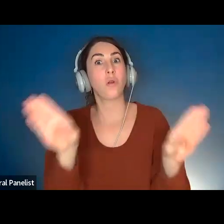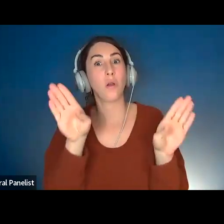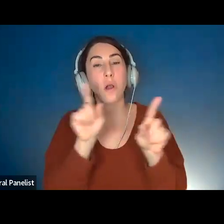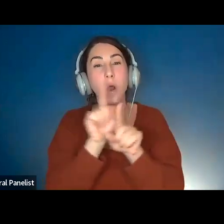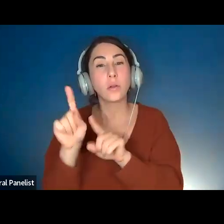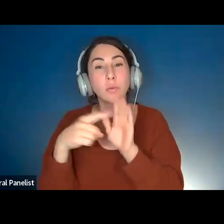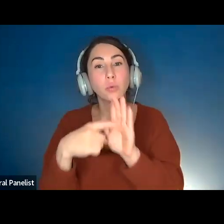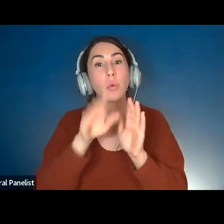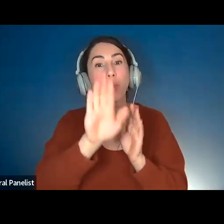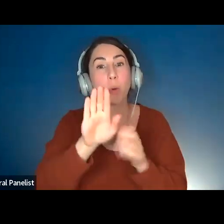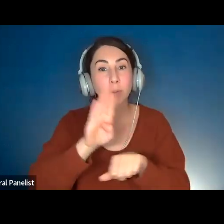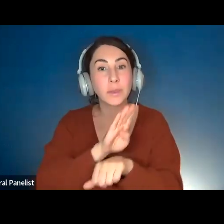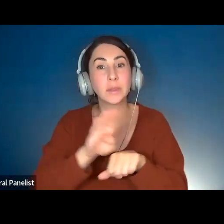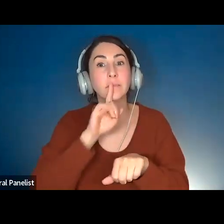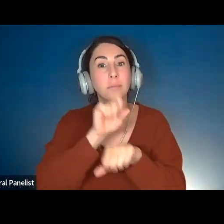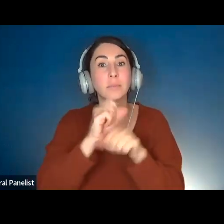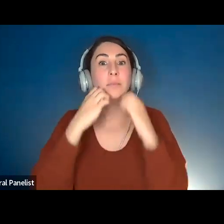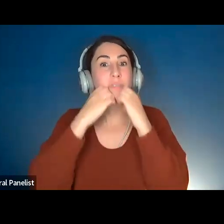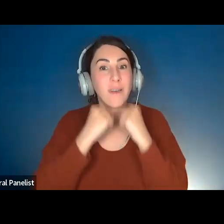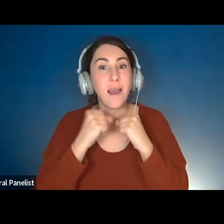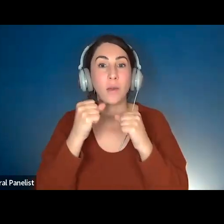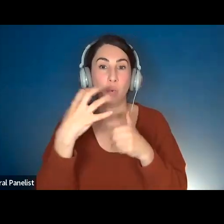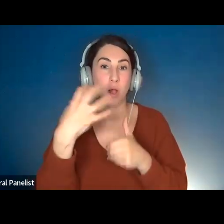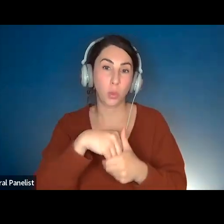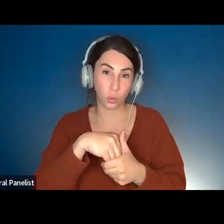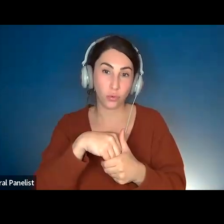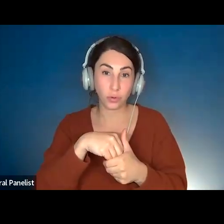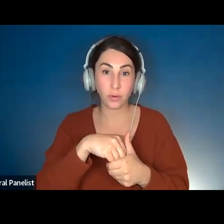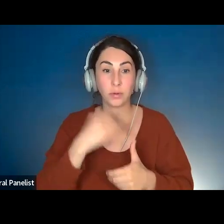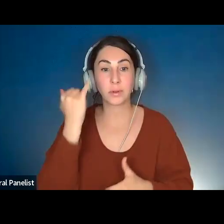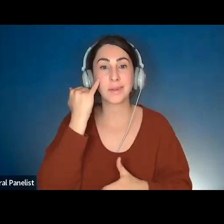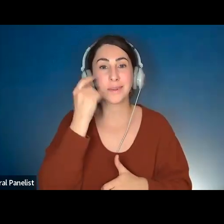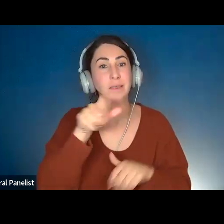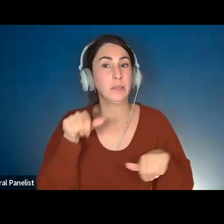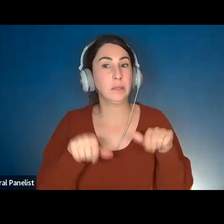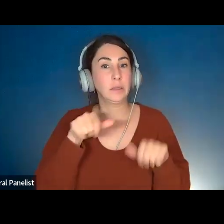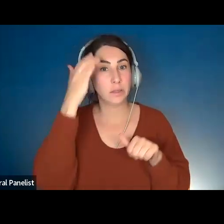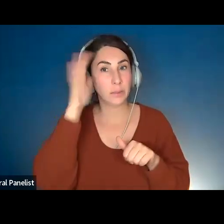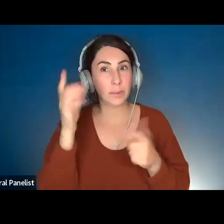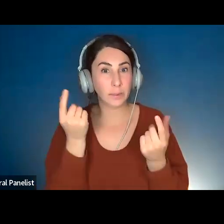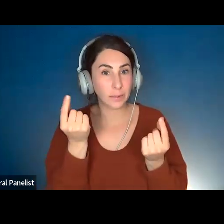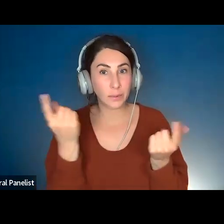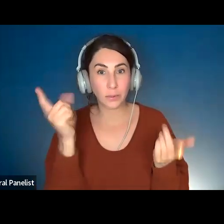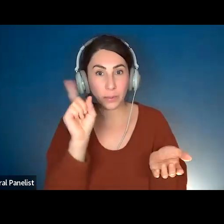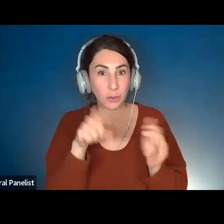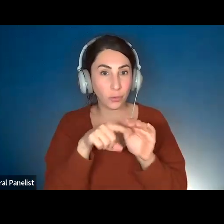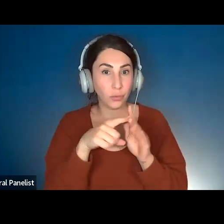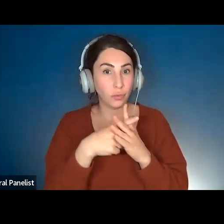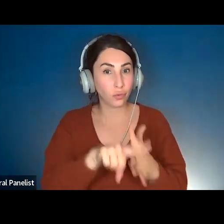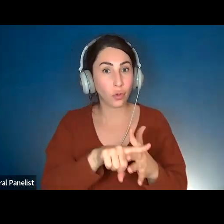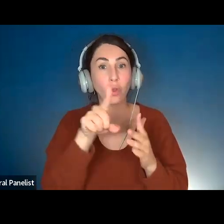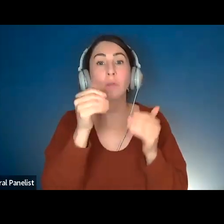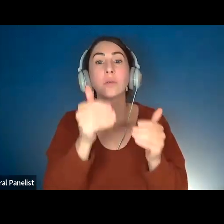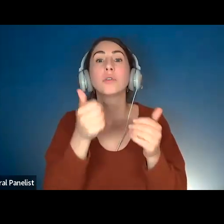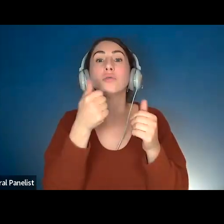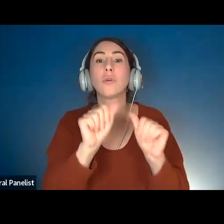business genuinely values inclusion. And if you're unsure about where to start, try adding closed captions